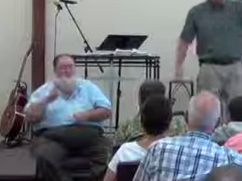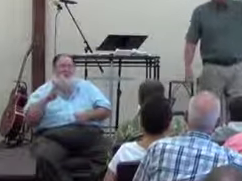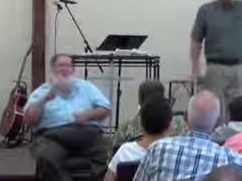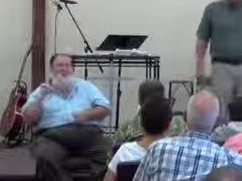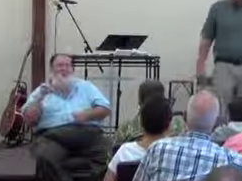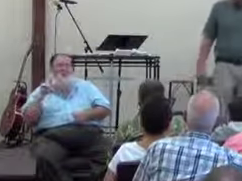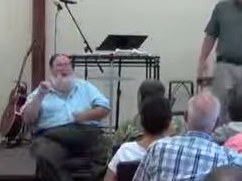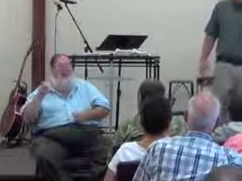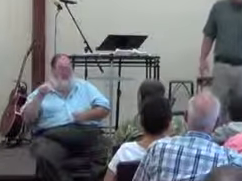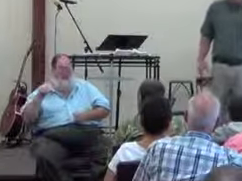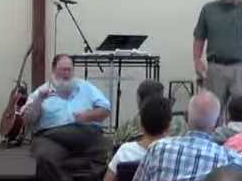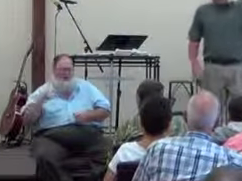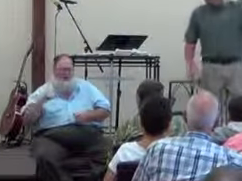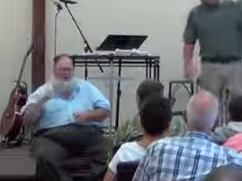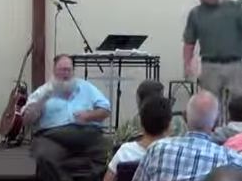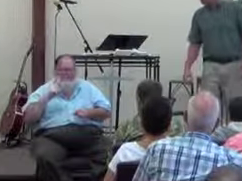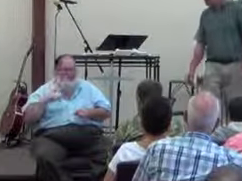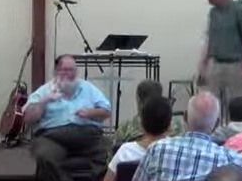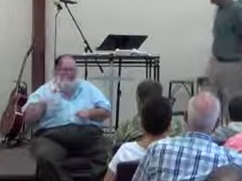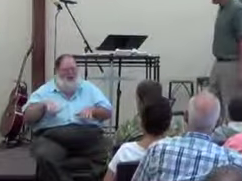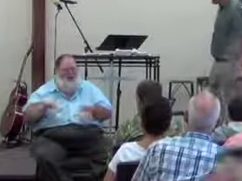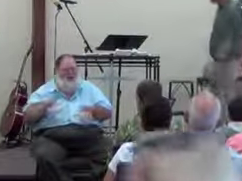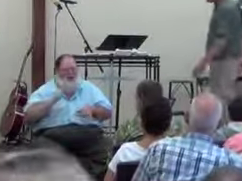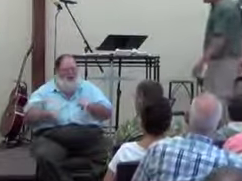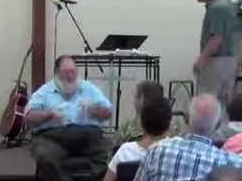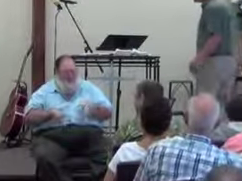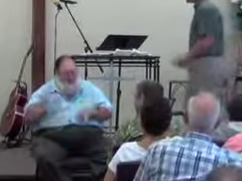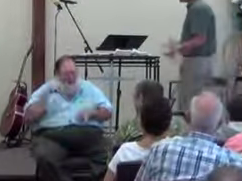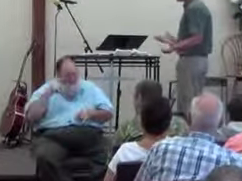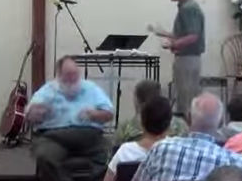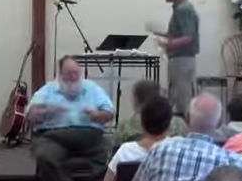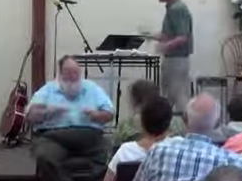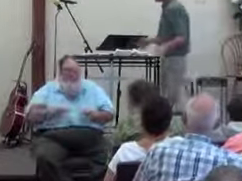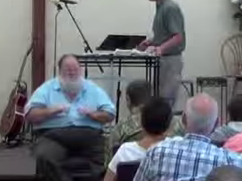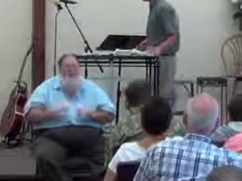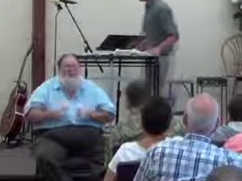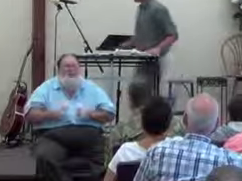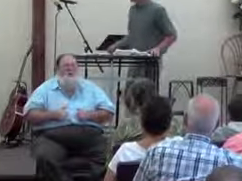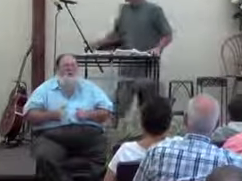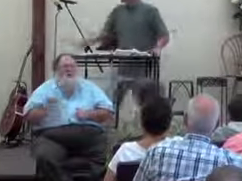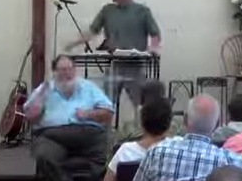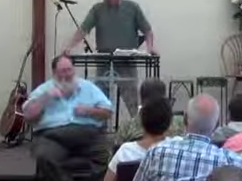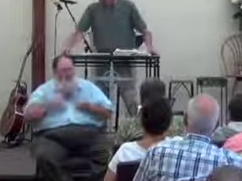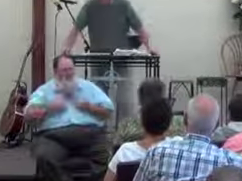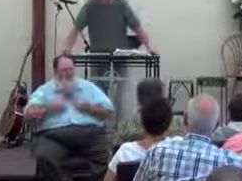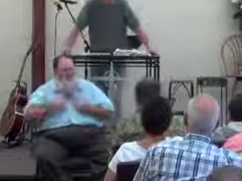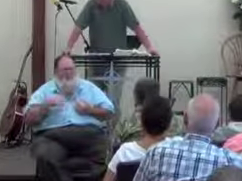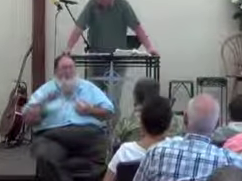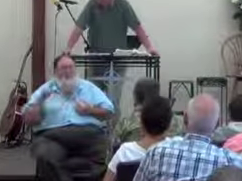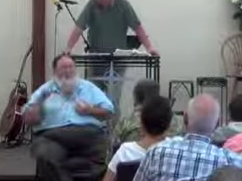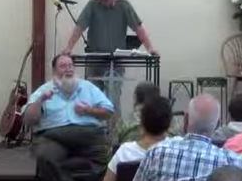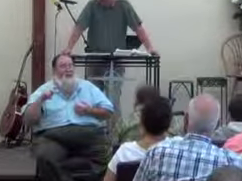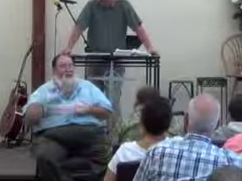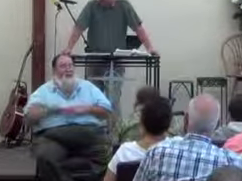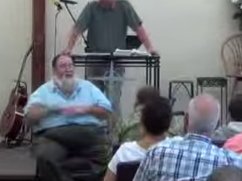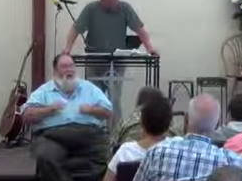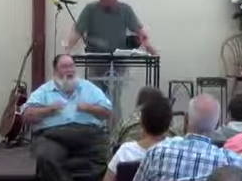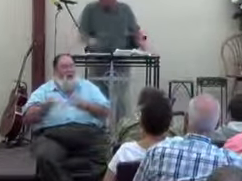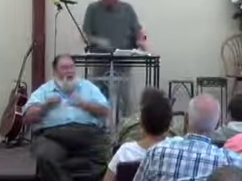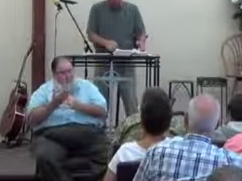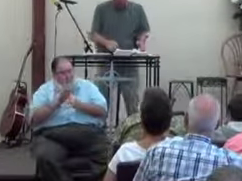ATM. Or when I see that handicapped parking spot in front of a skating rink, I'm thinking, what's going on there? But, you